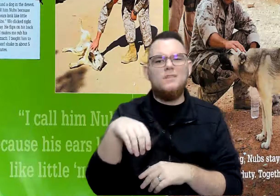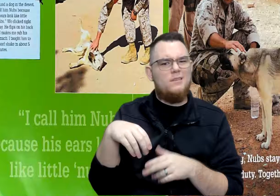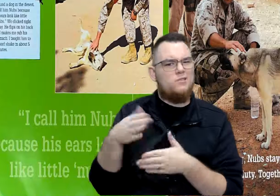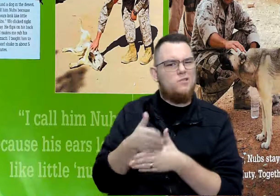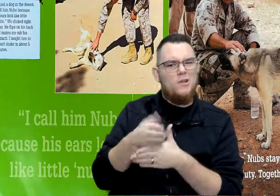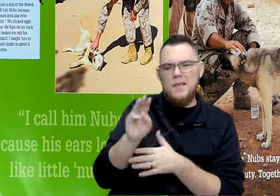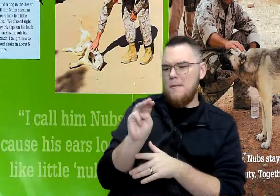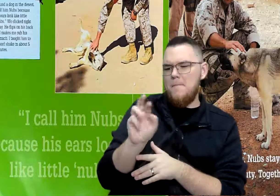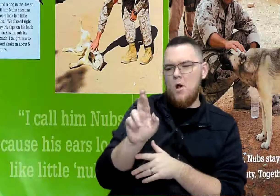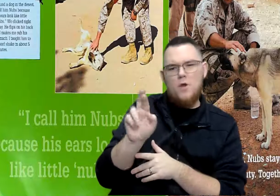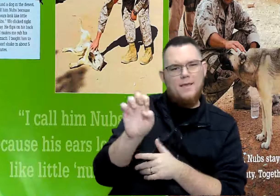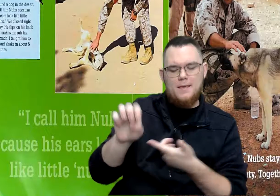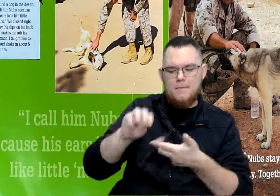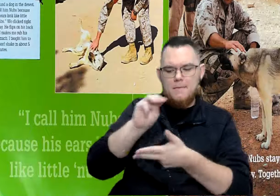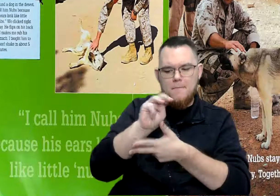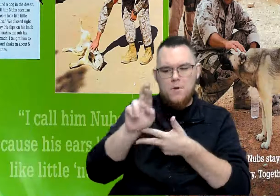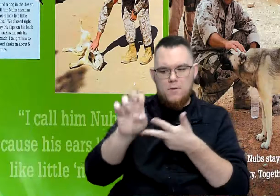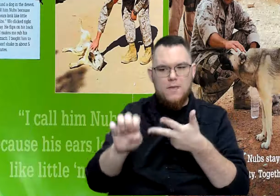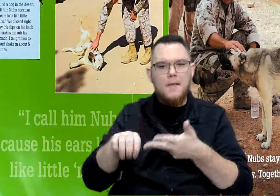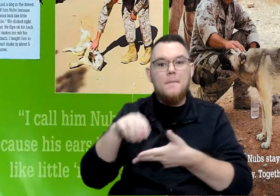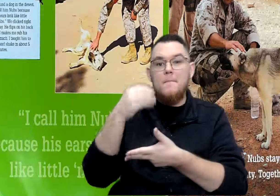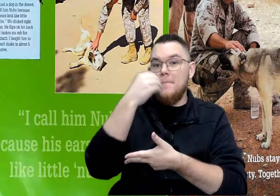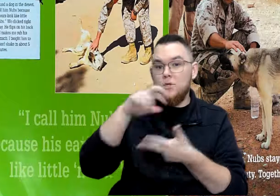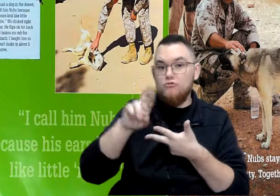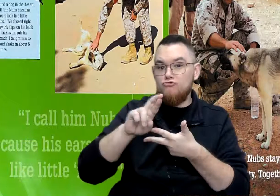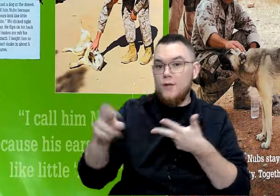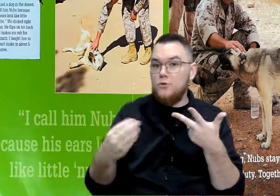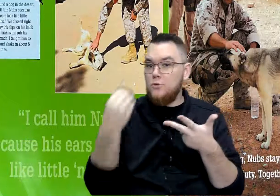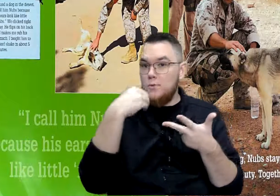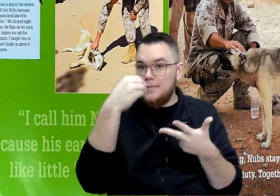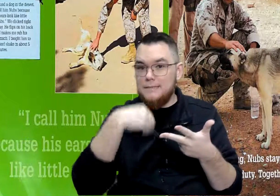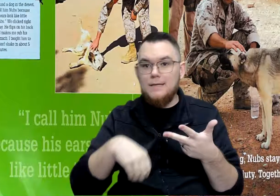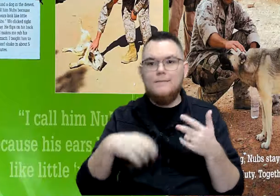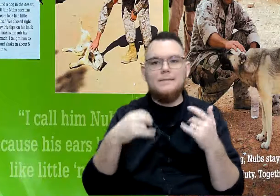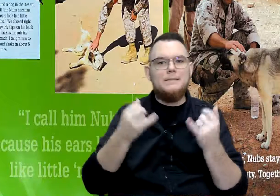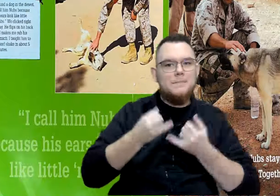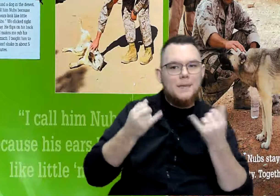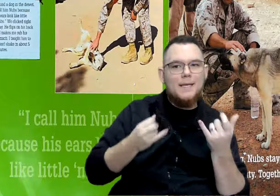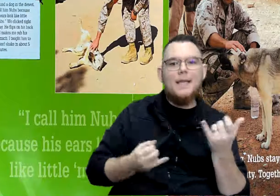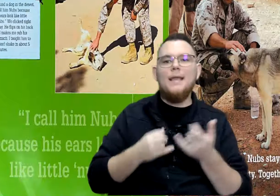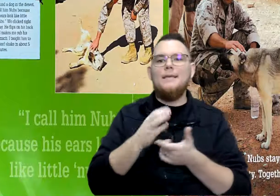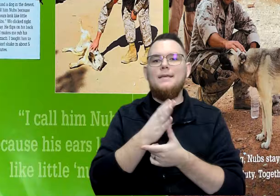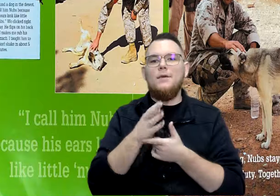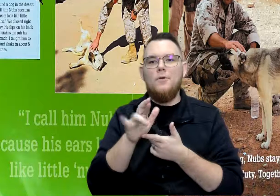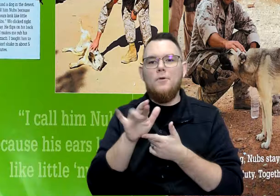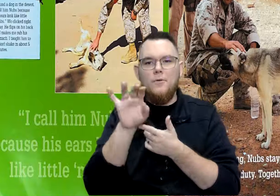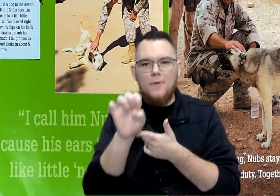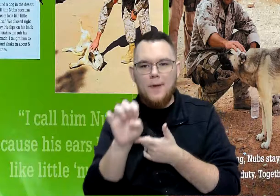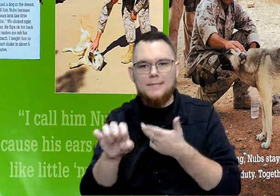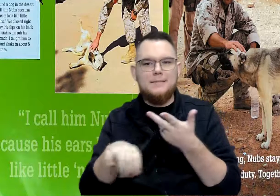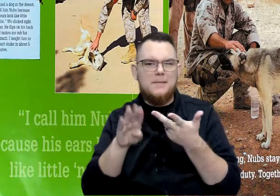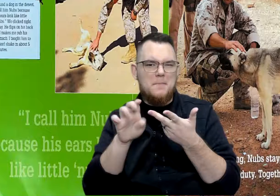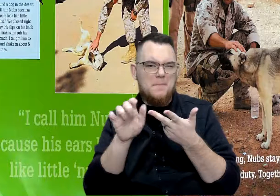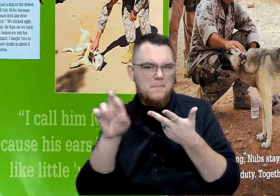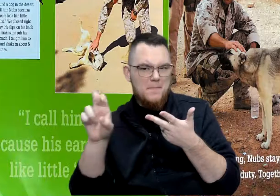eat, of spaghetti and Cajun beans and rice. For dessert, Nubs sampled a strawberry Pop-Tart,